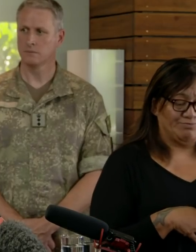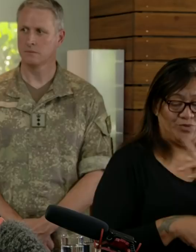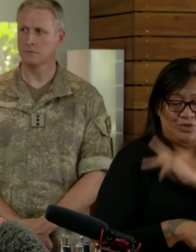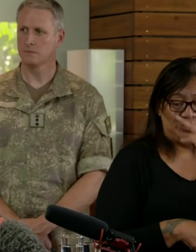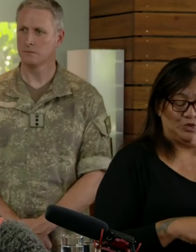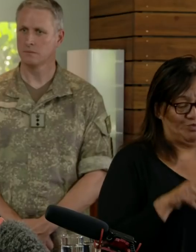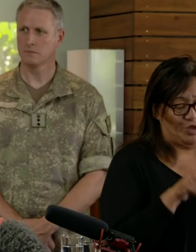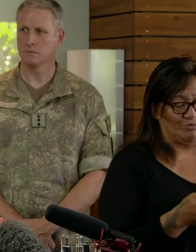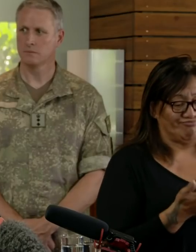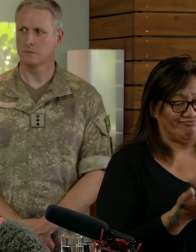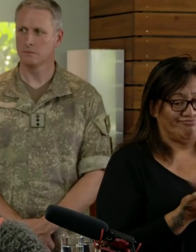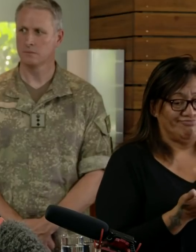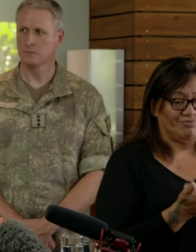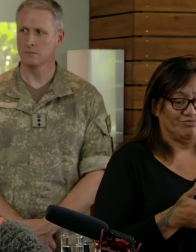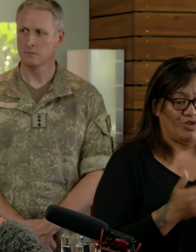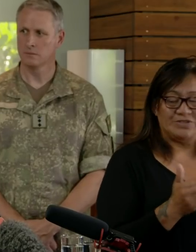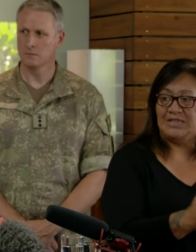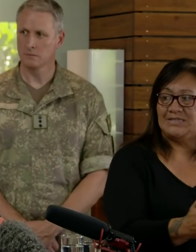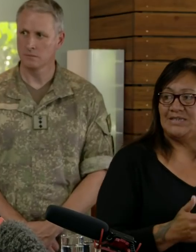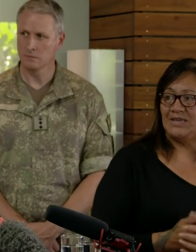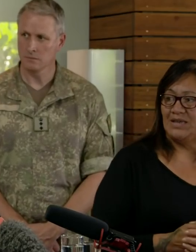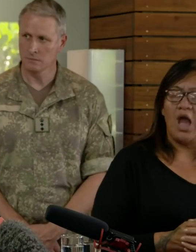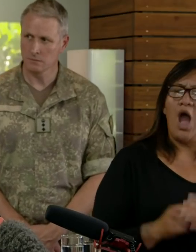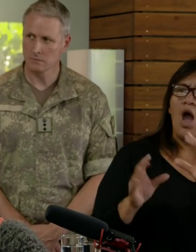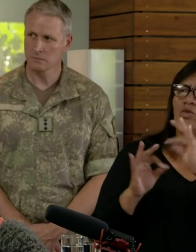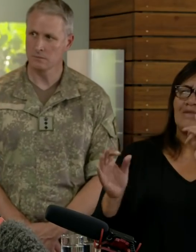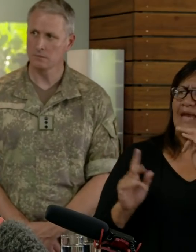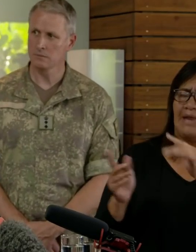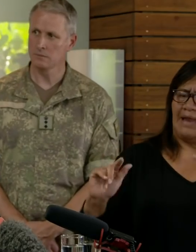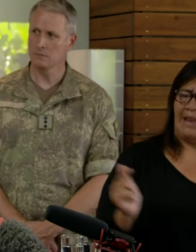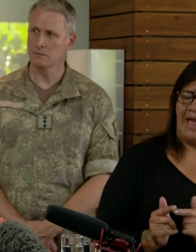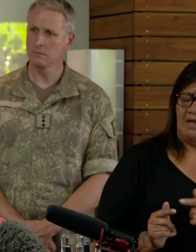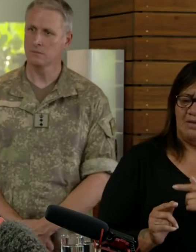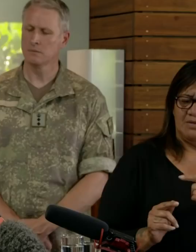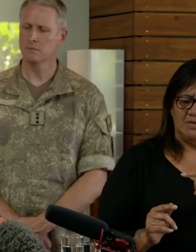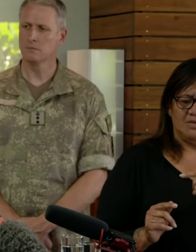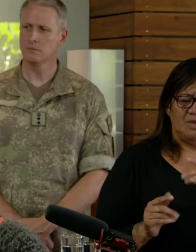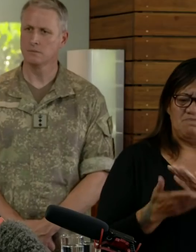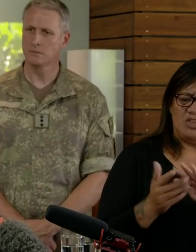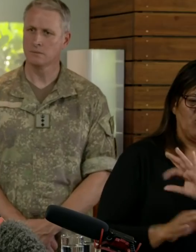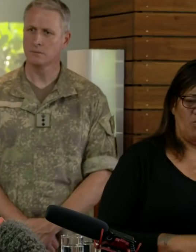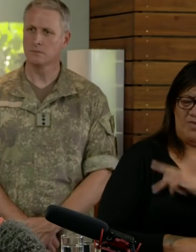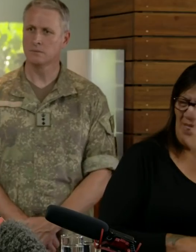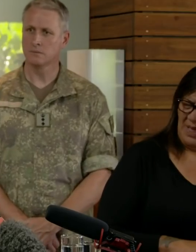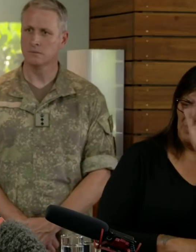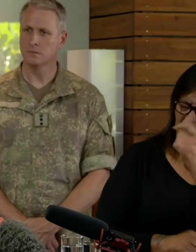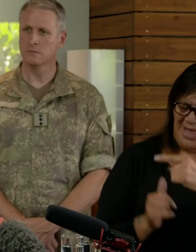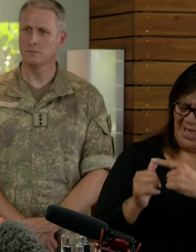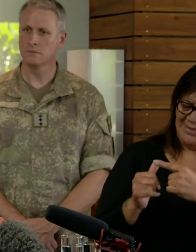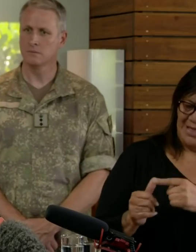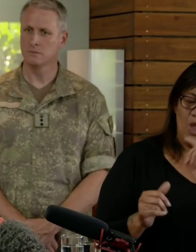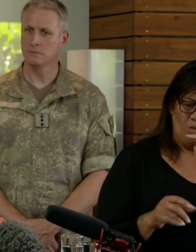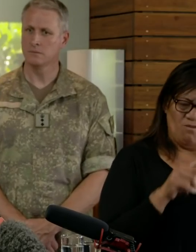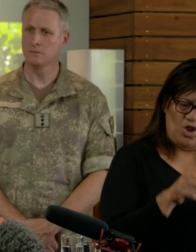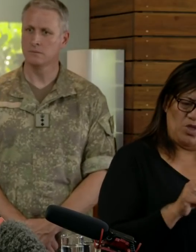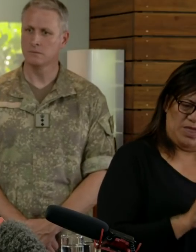professional. Well, that's Okay. what I'm asking. I'm not asking about a lack of professionalism, I'm asking about expediency. I think I've answered that question. They will